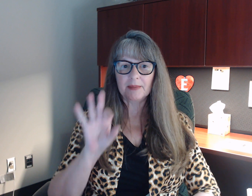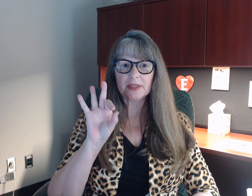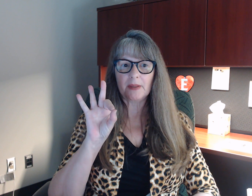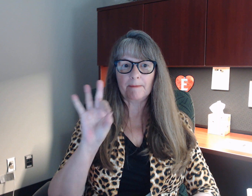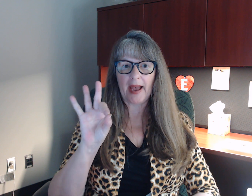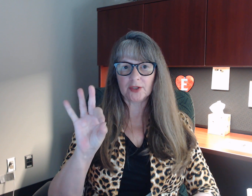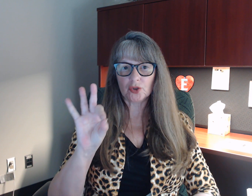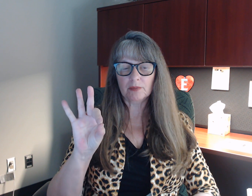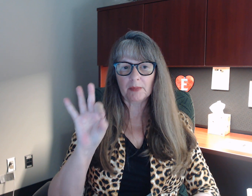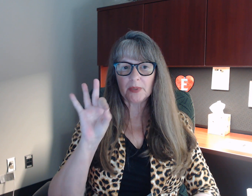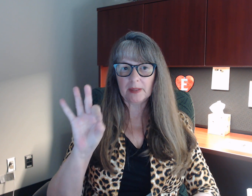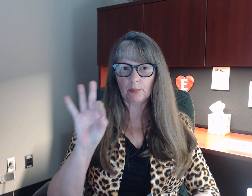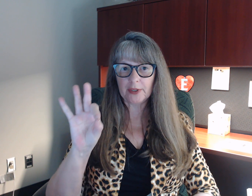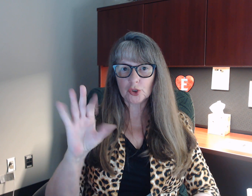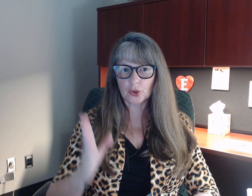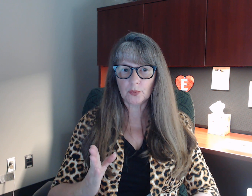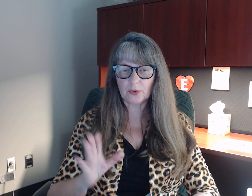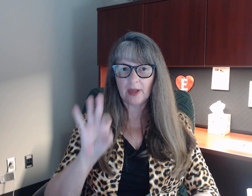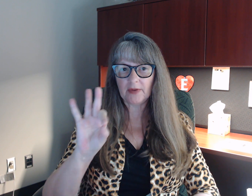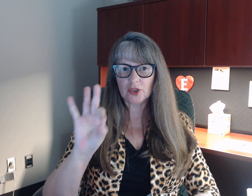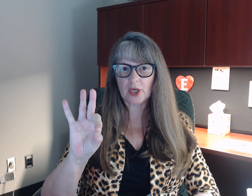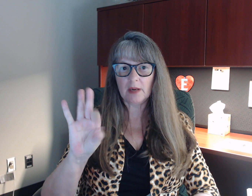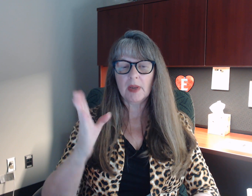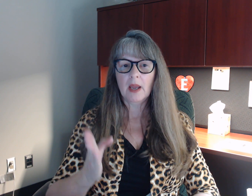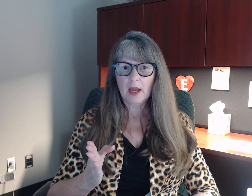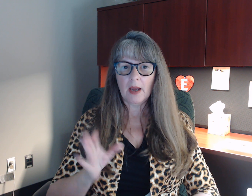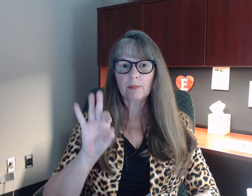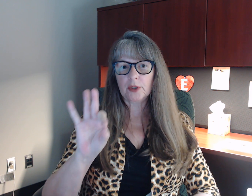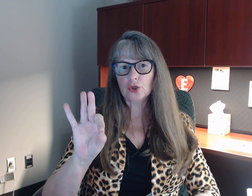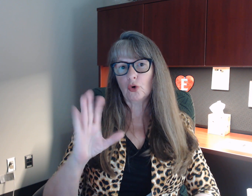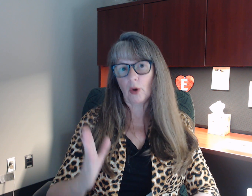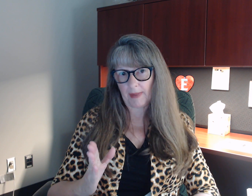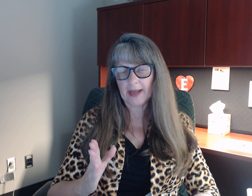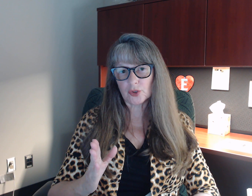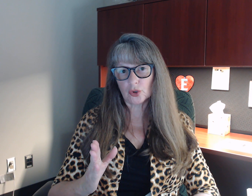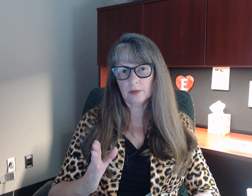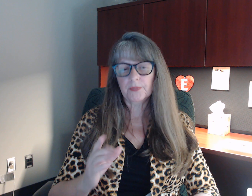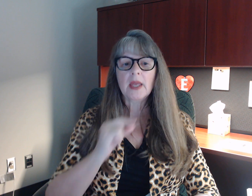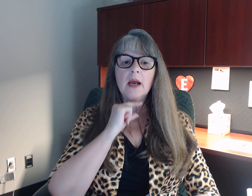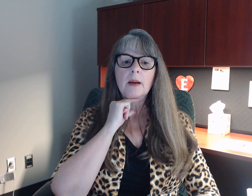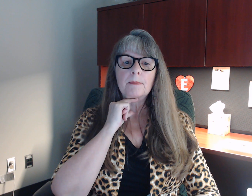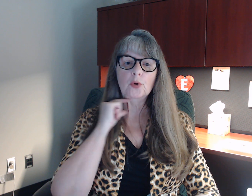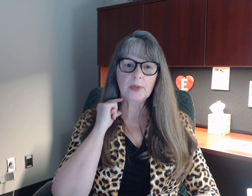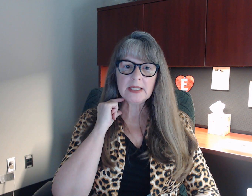it's a pastor. Remember we did preacher with your FN shape. A preacher or a pastor. A priest if